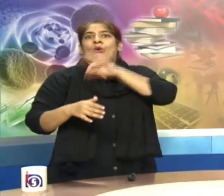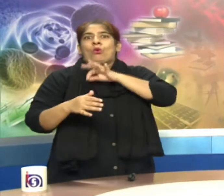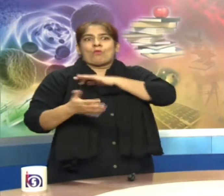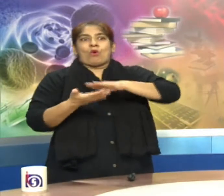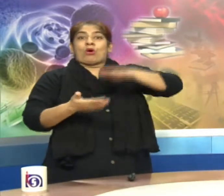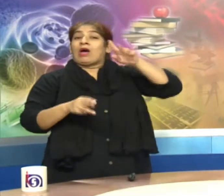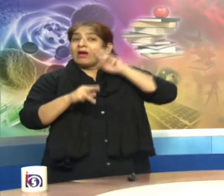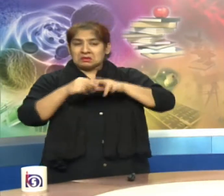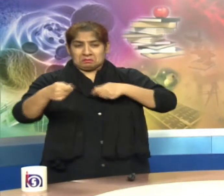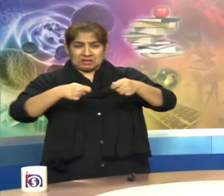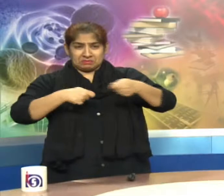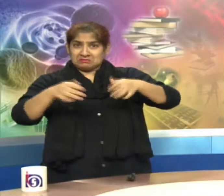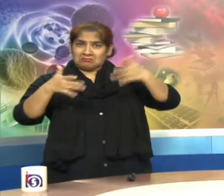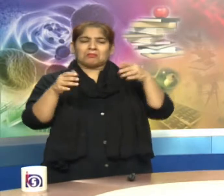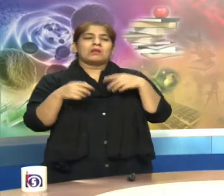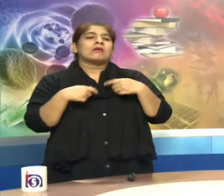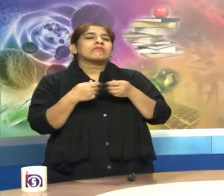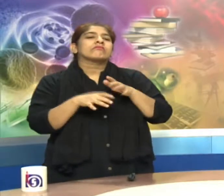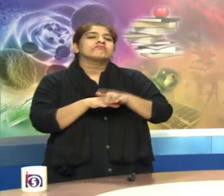There are different important points